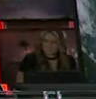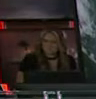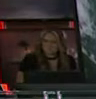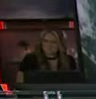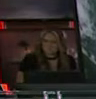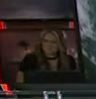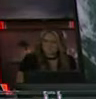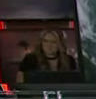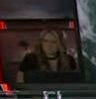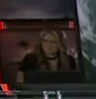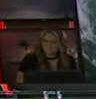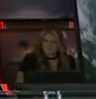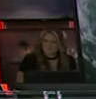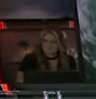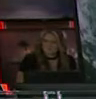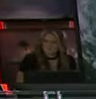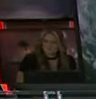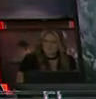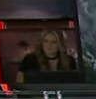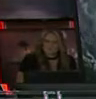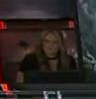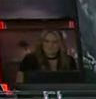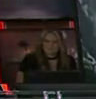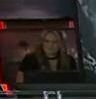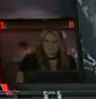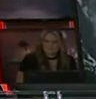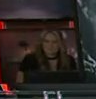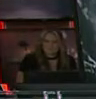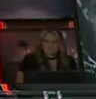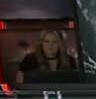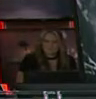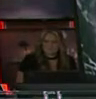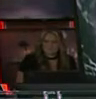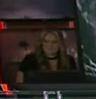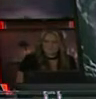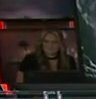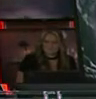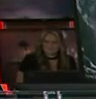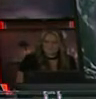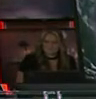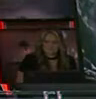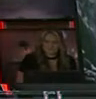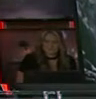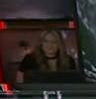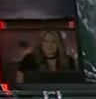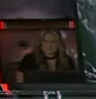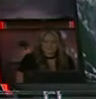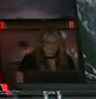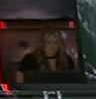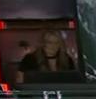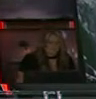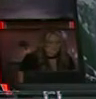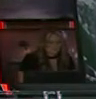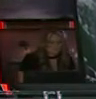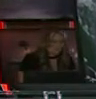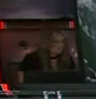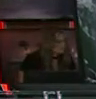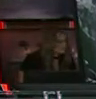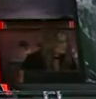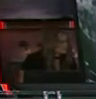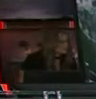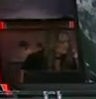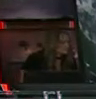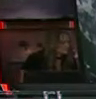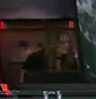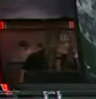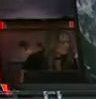saying they're expanding their evacuation order right now. Zone Z, which is the Woodlands area, they're asking all residents to leave